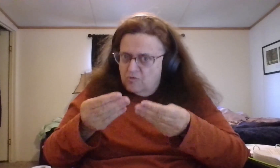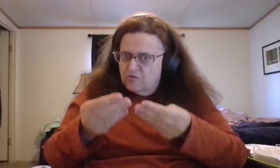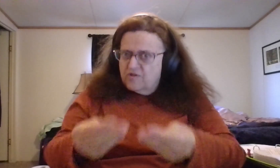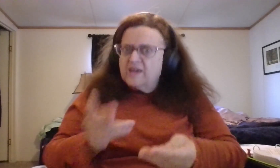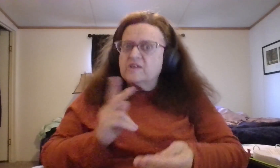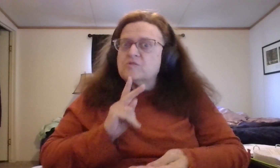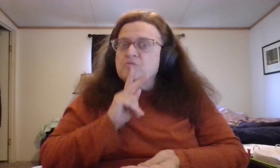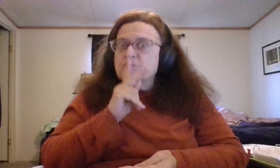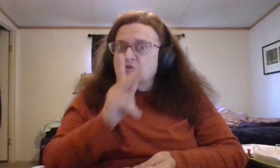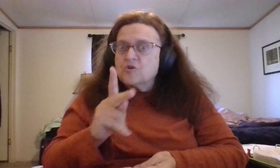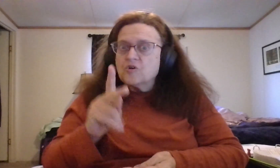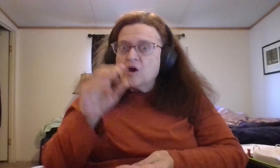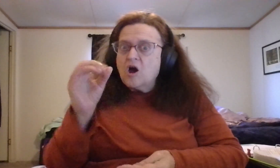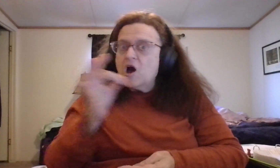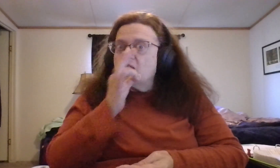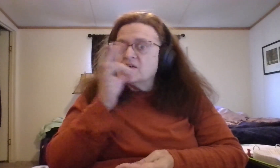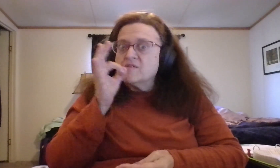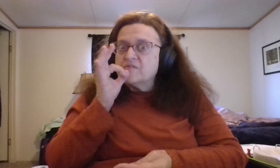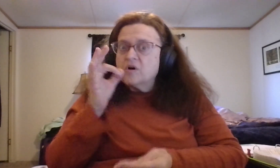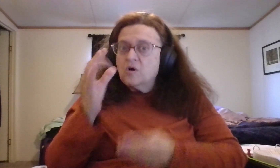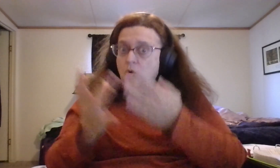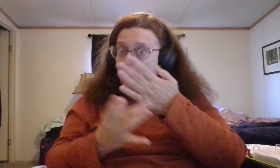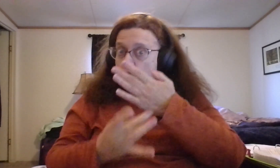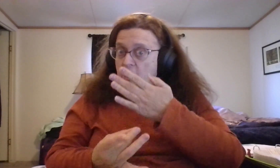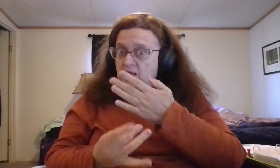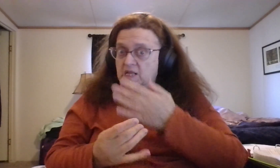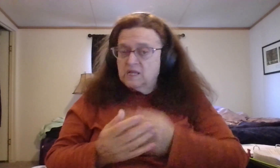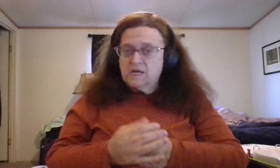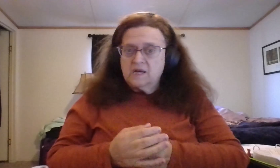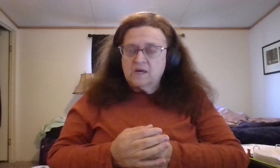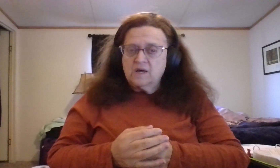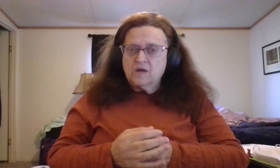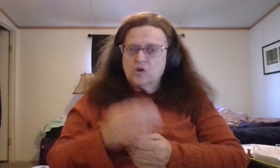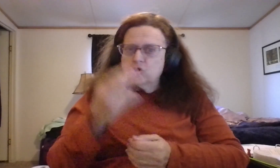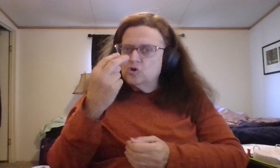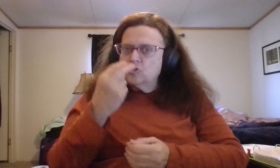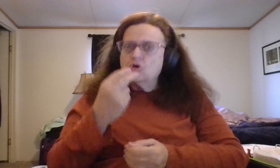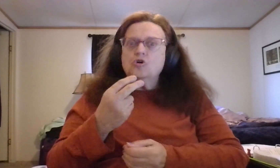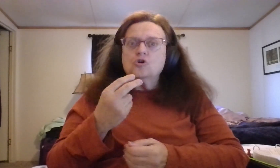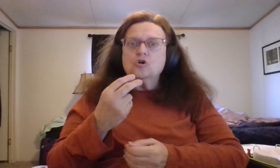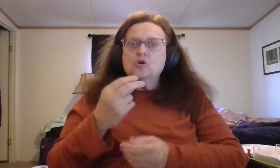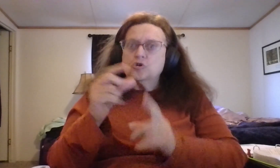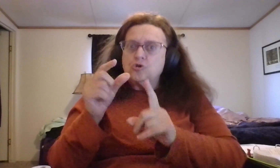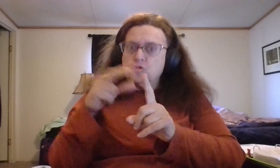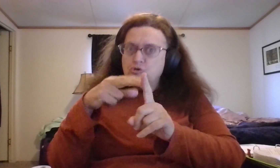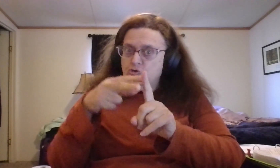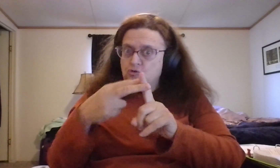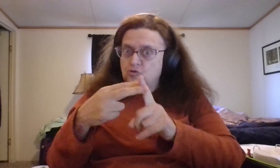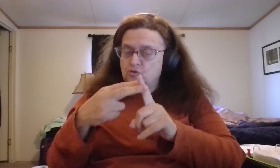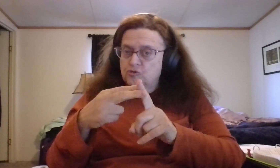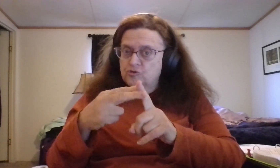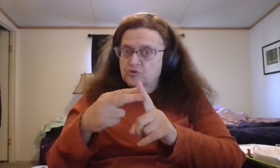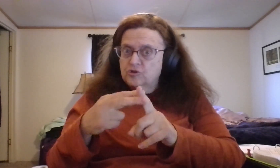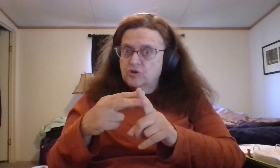pure olive oil. There were tools or accessories. These